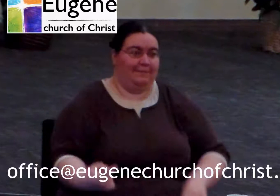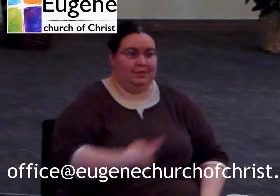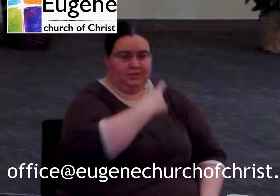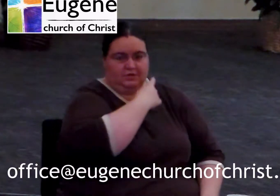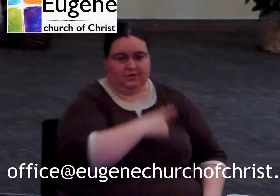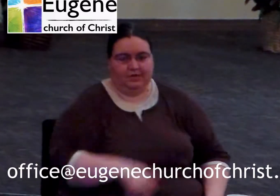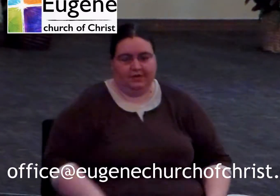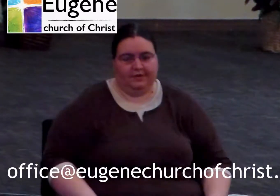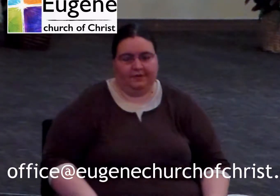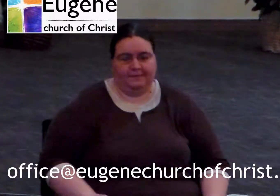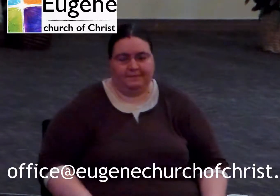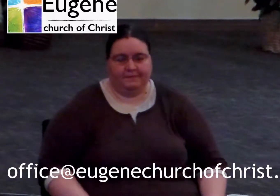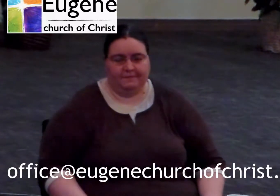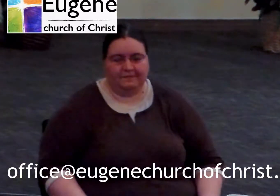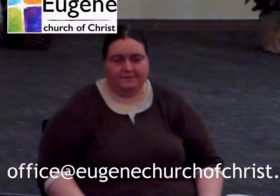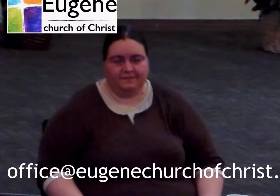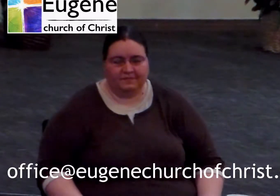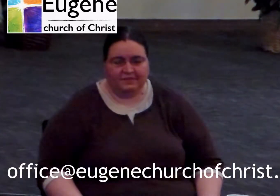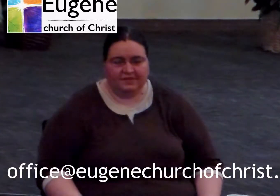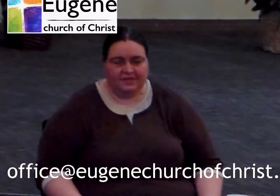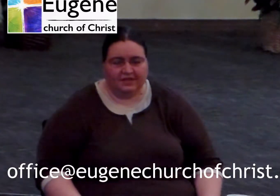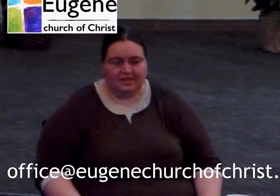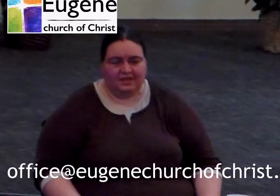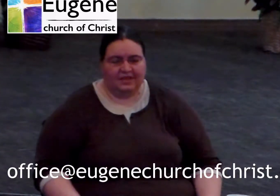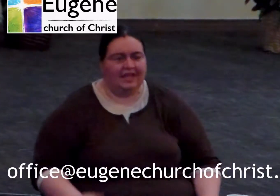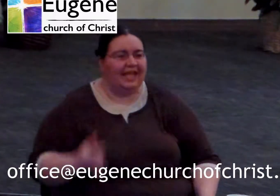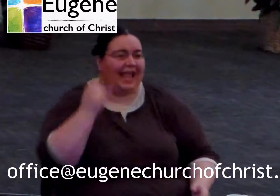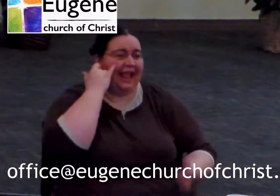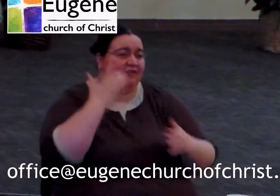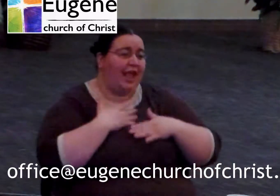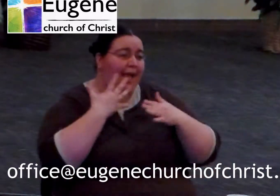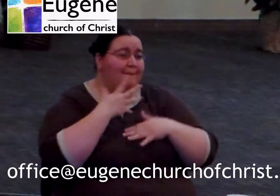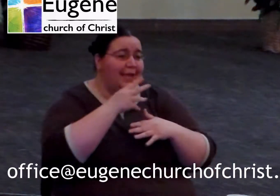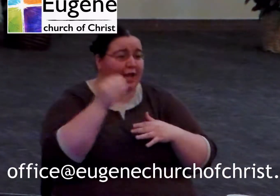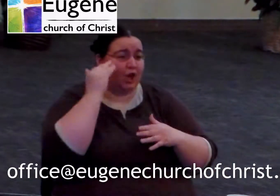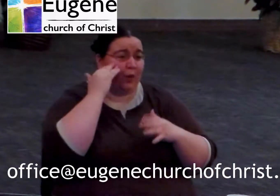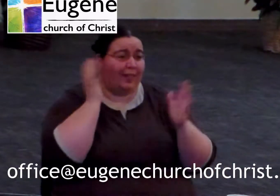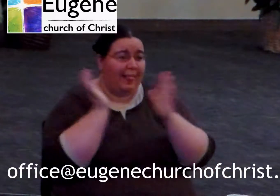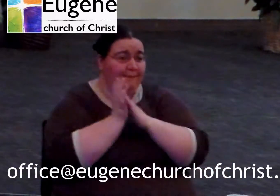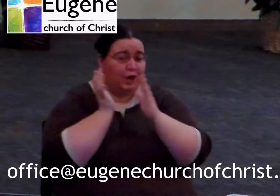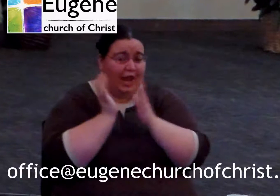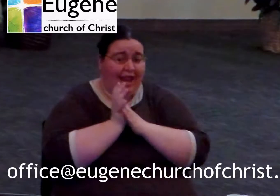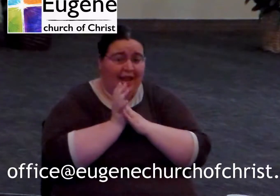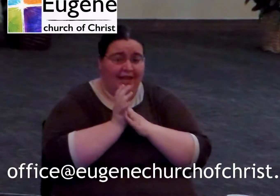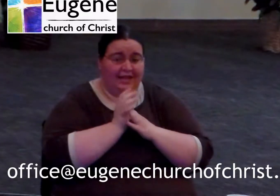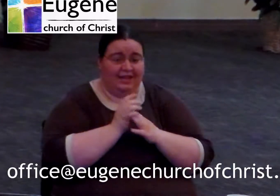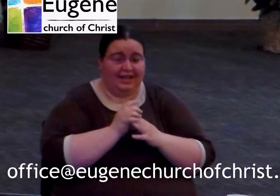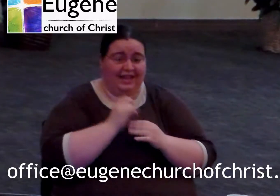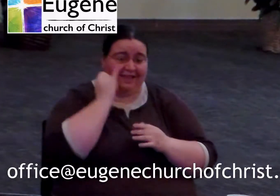No, stop! Don't clap your hands. Stop!